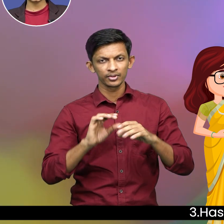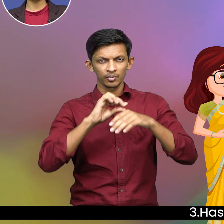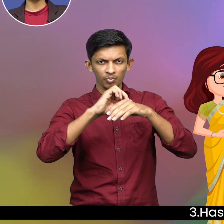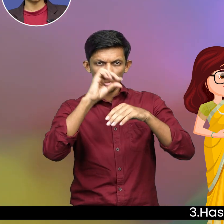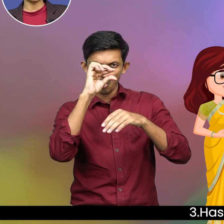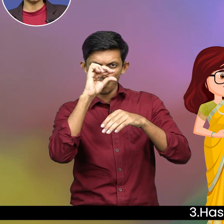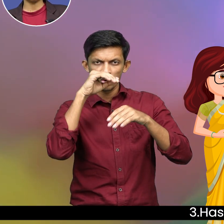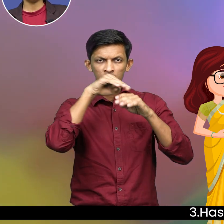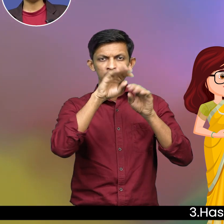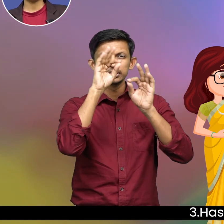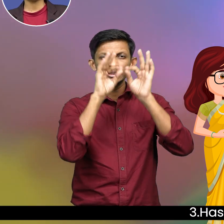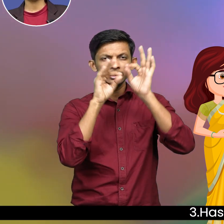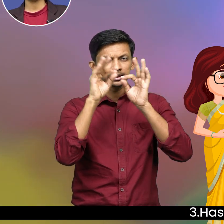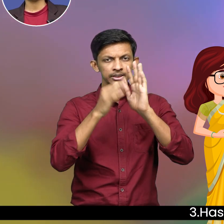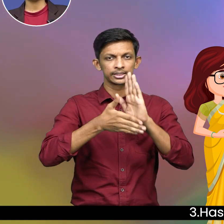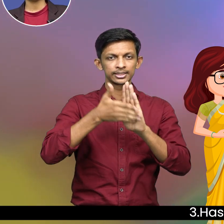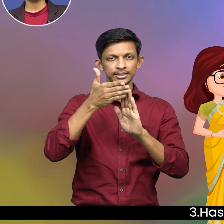Has thick cell wall.